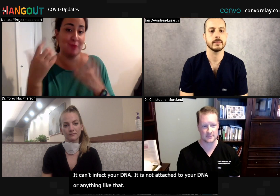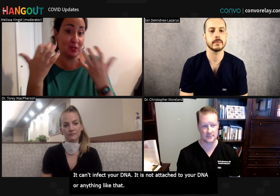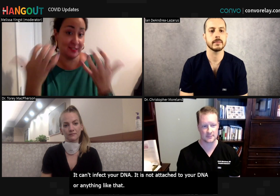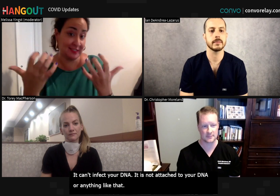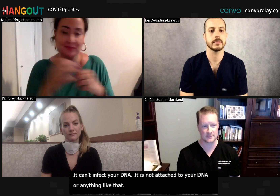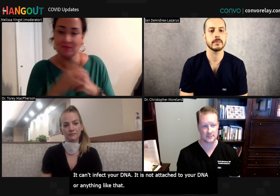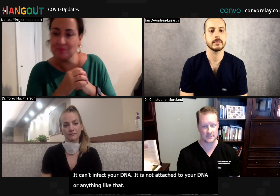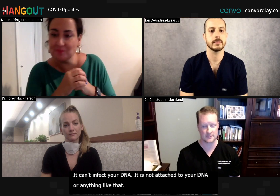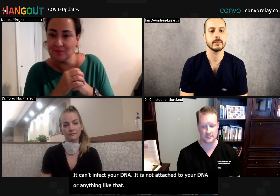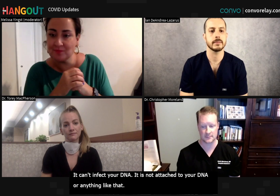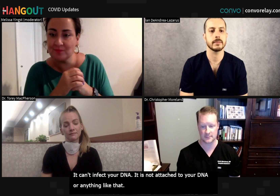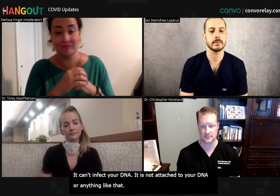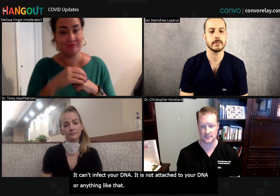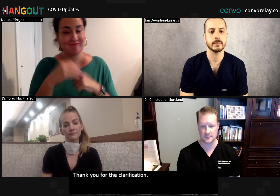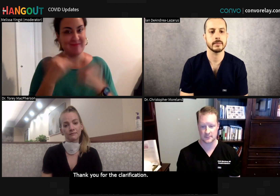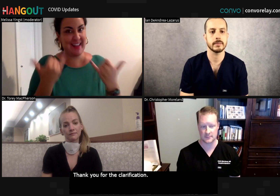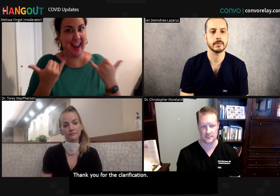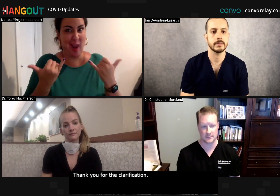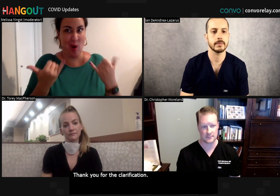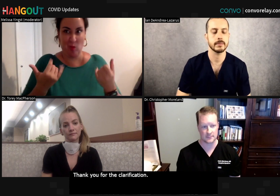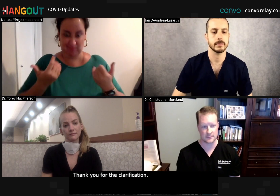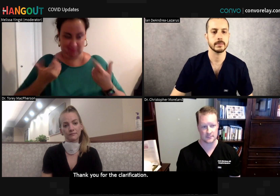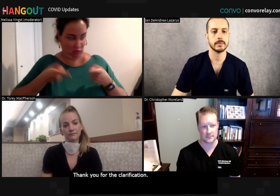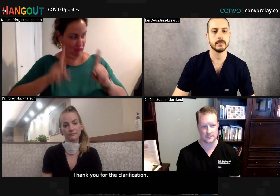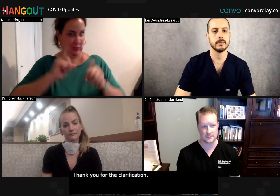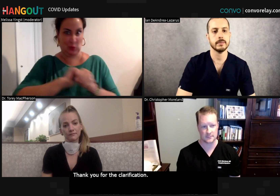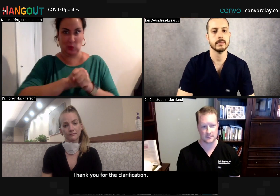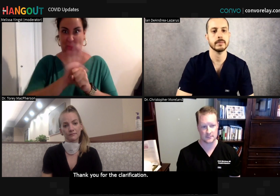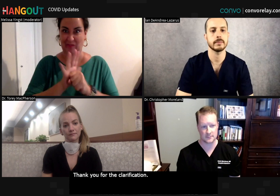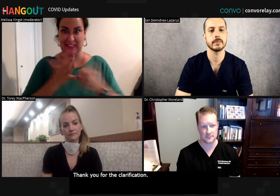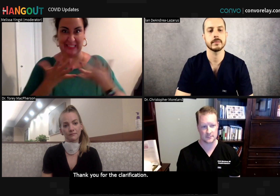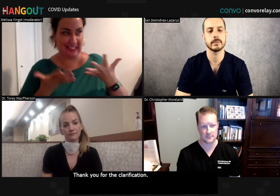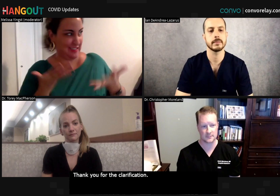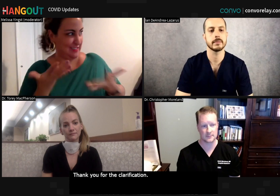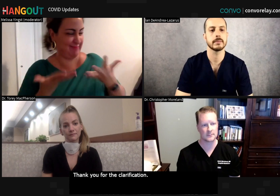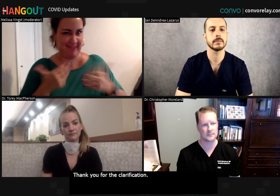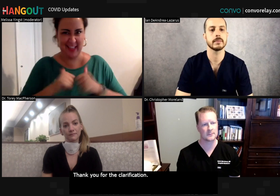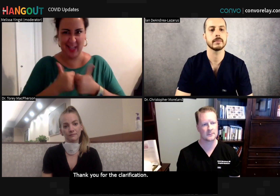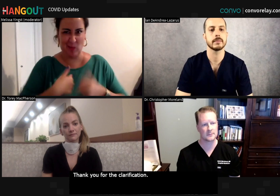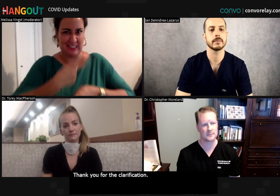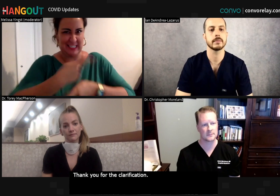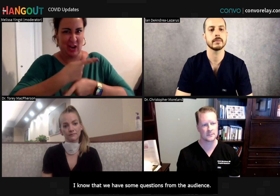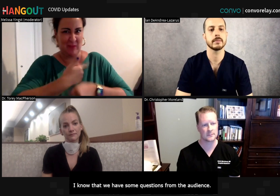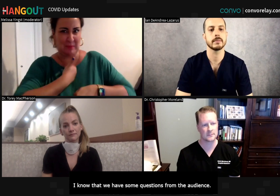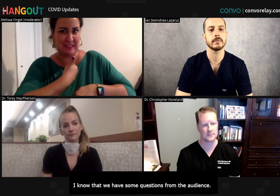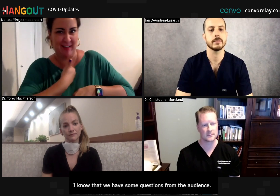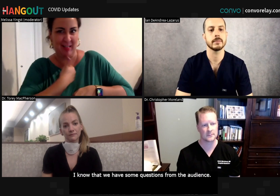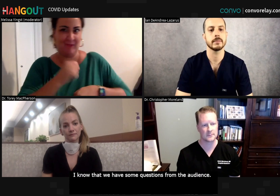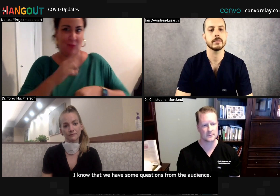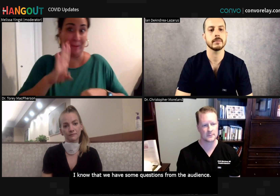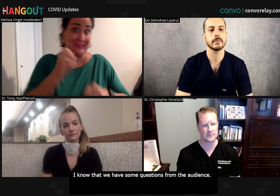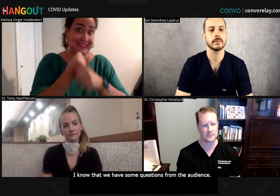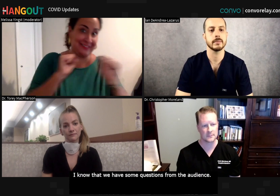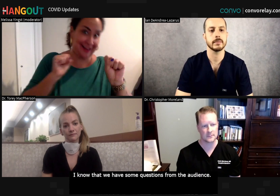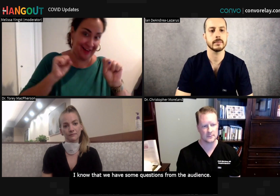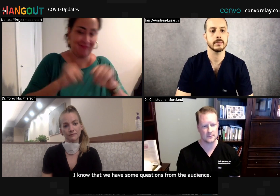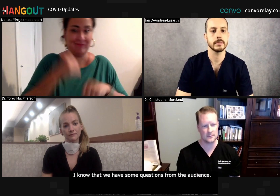I know that we have some questions from the audience. So currently during COVID